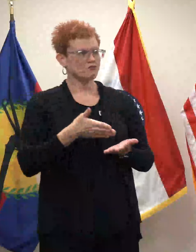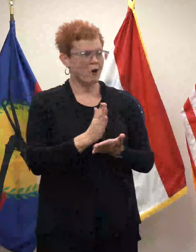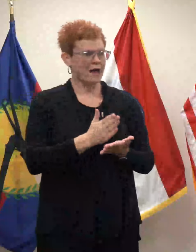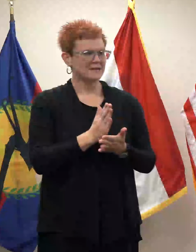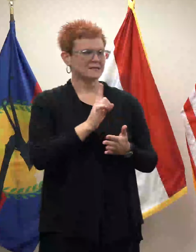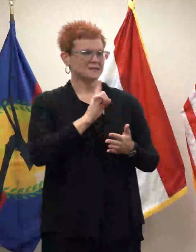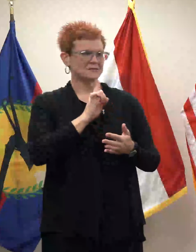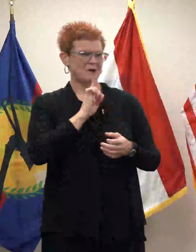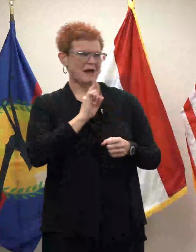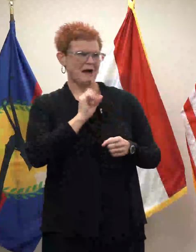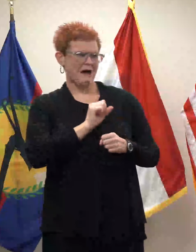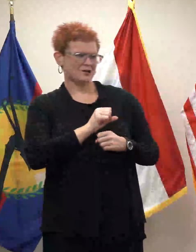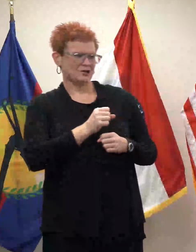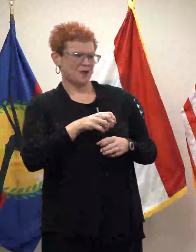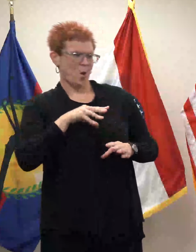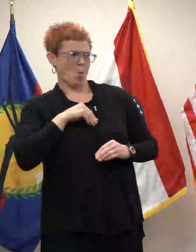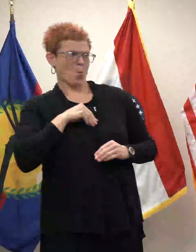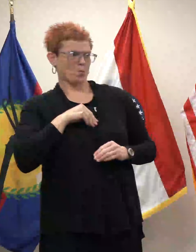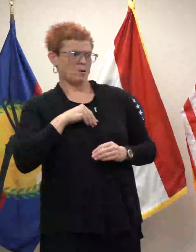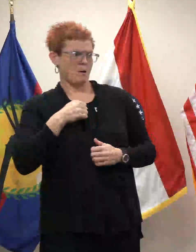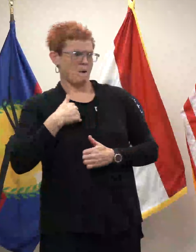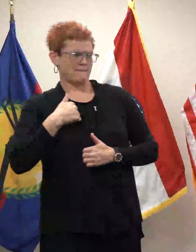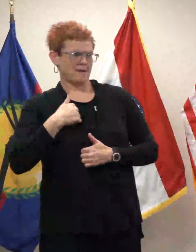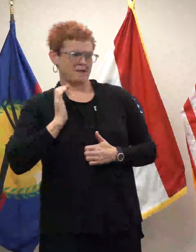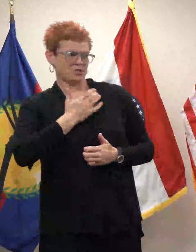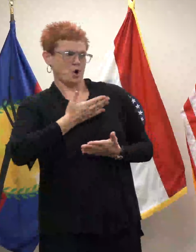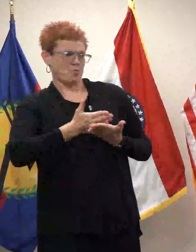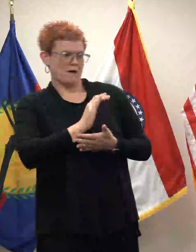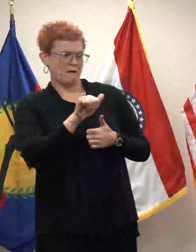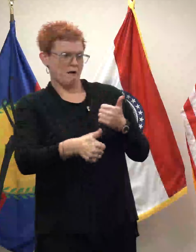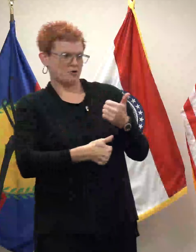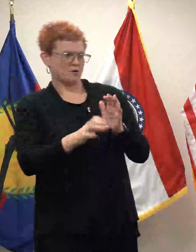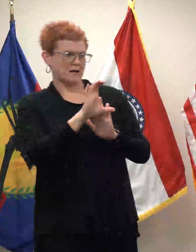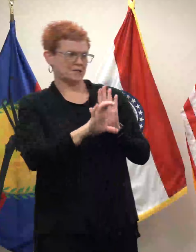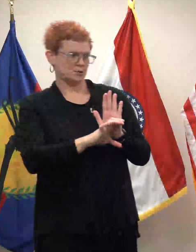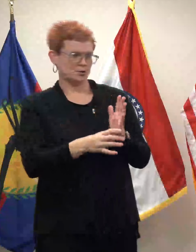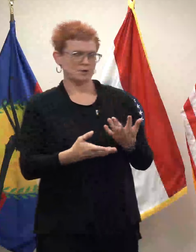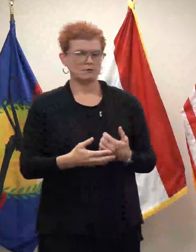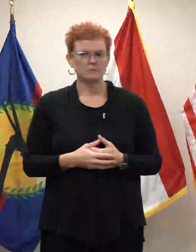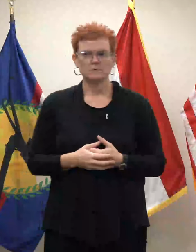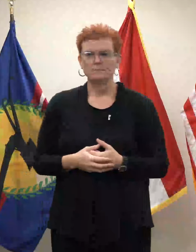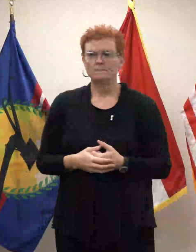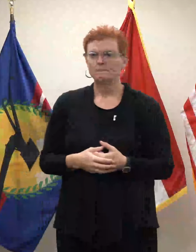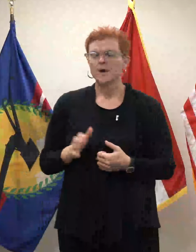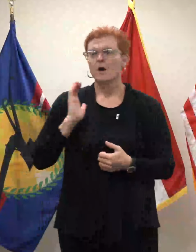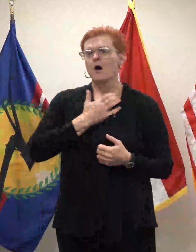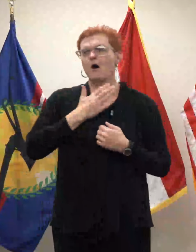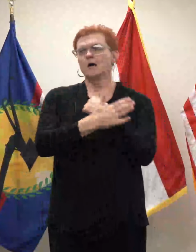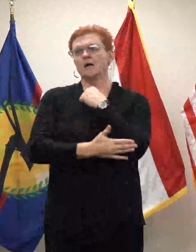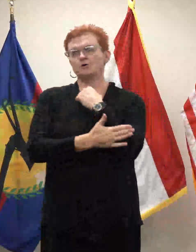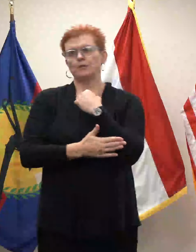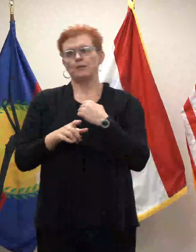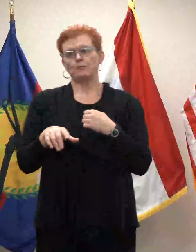to actually own a weapon, which is our right under the Constitution? Yeah, well, in our country, we have to